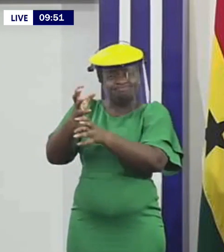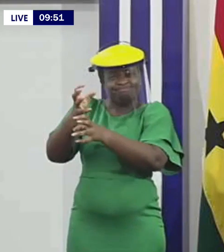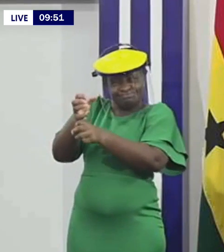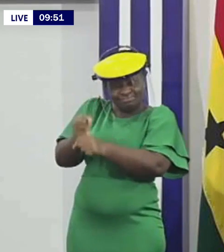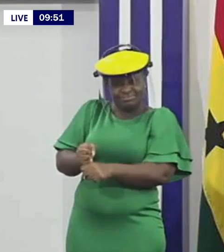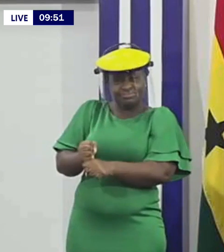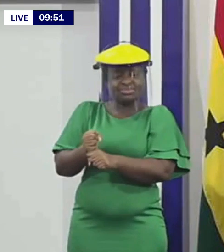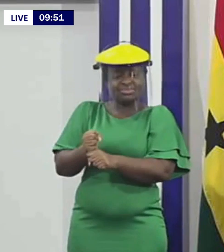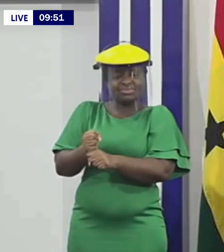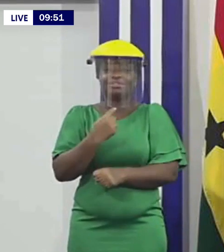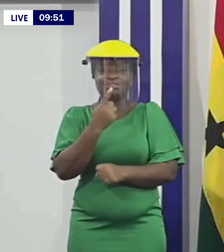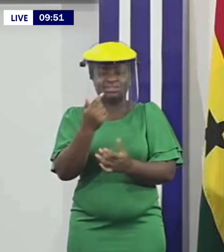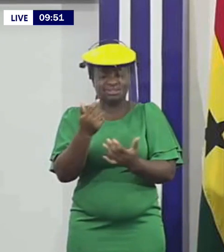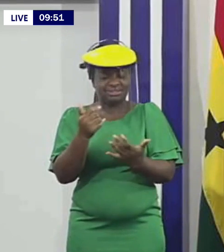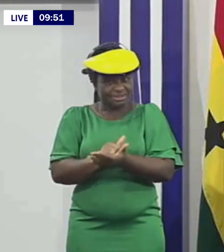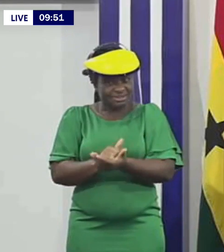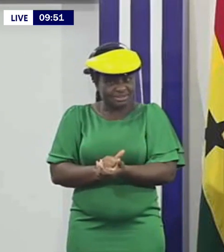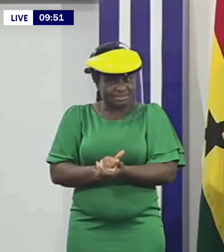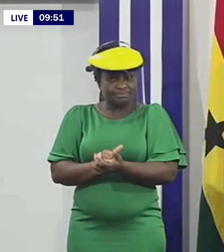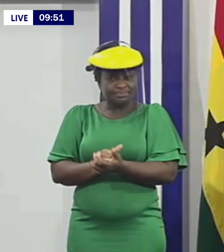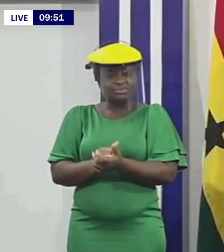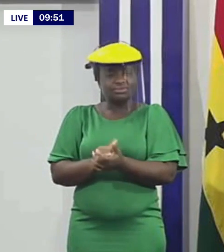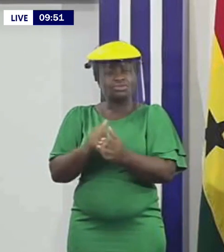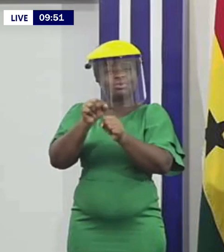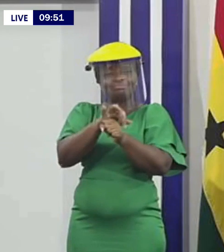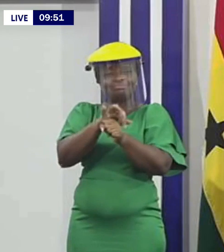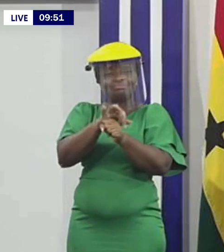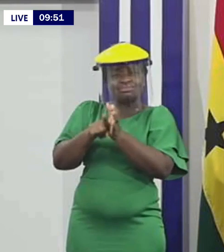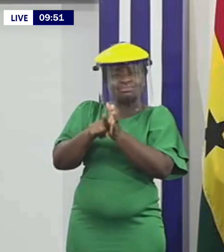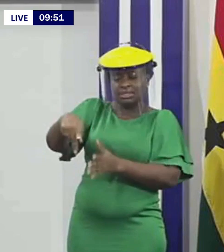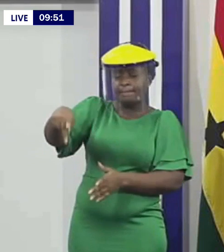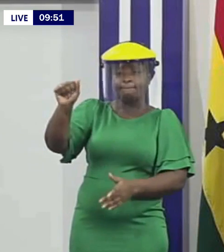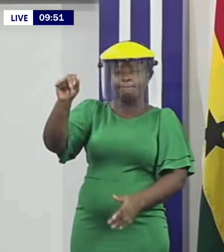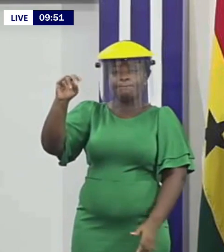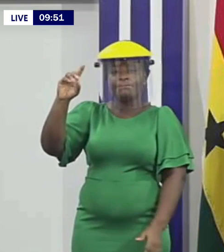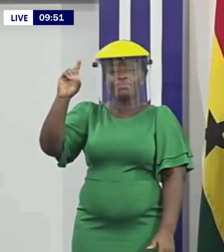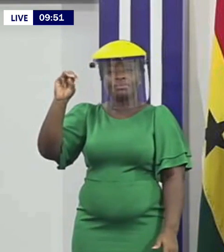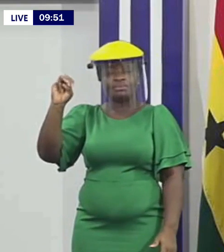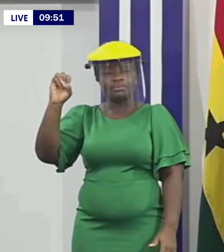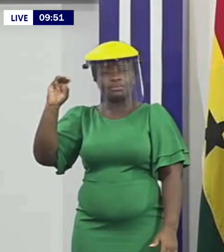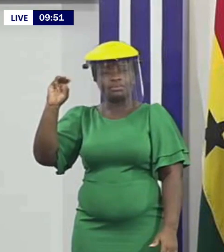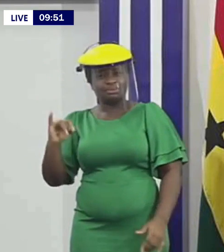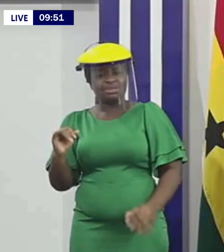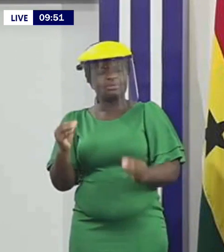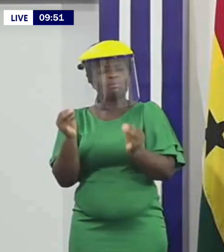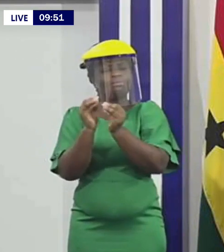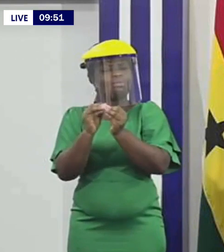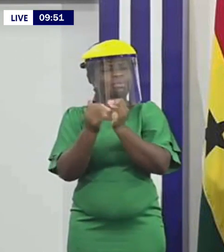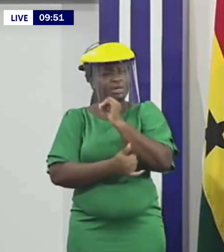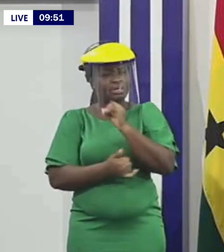conclude saying the following. COVID-19 pandemic is ongoing active in a number of countries, including